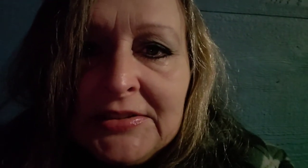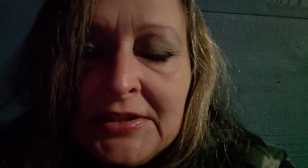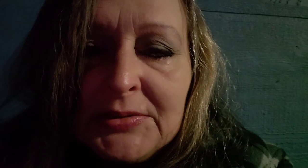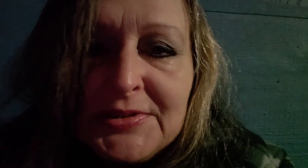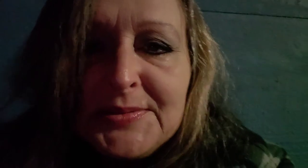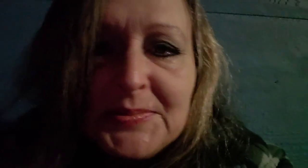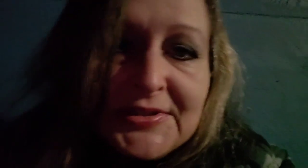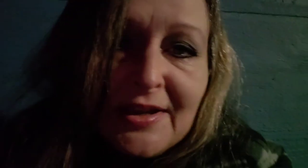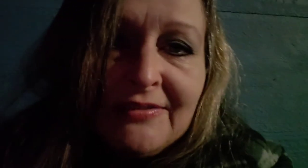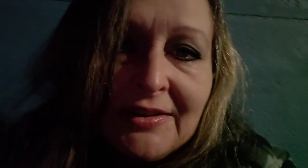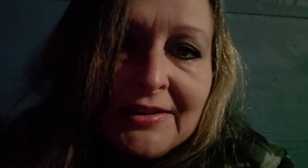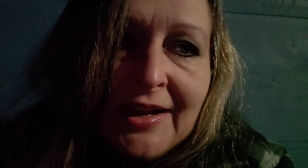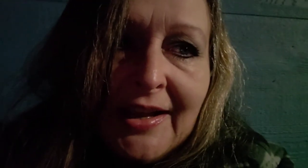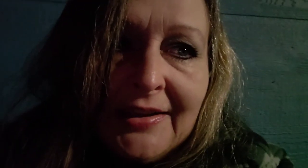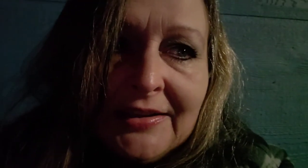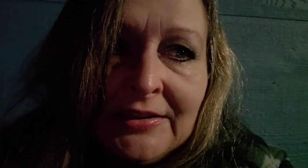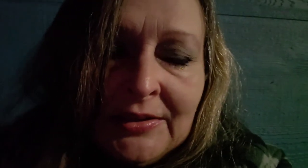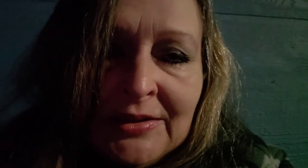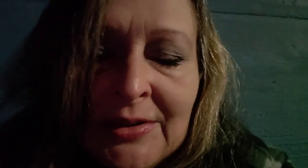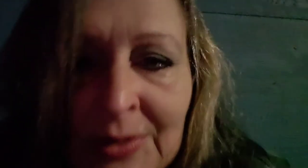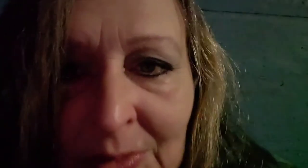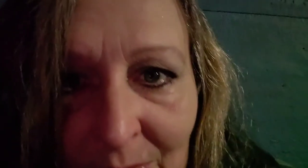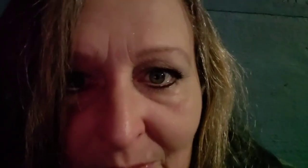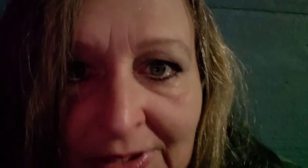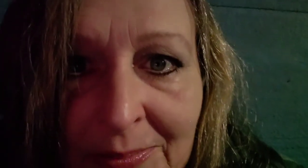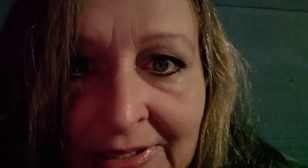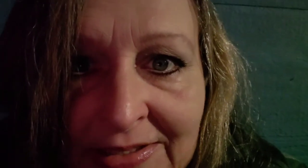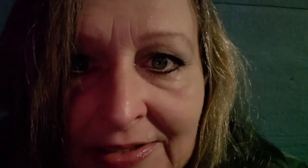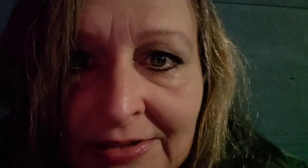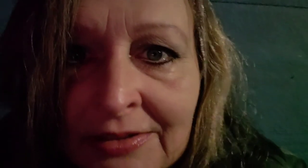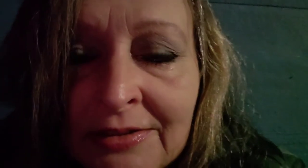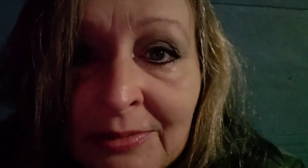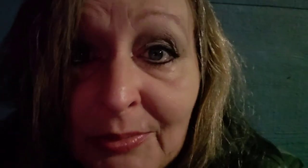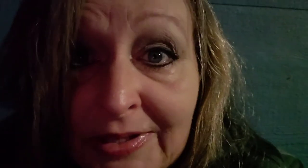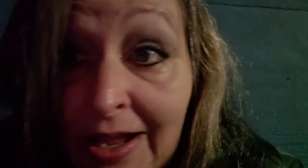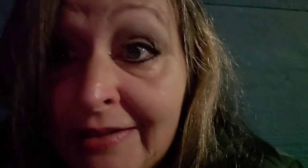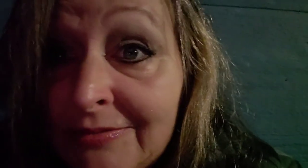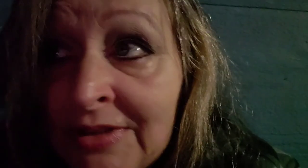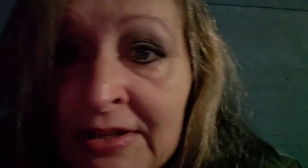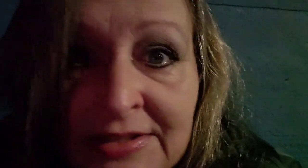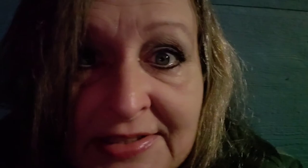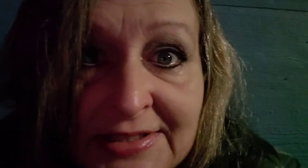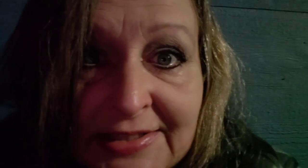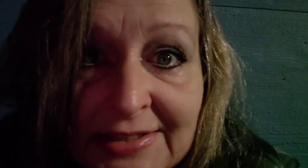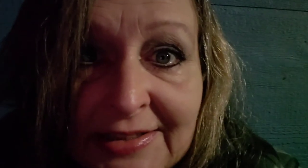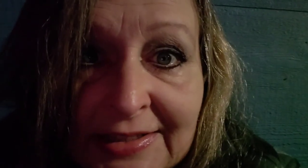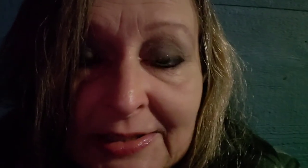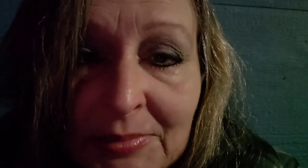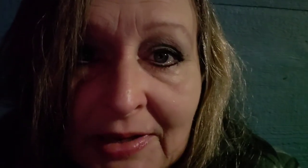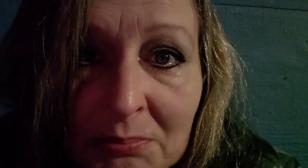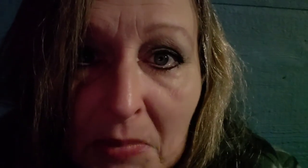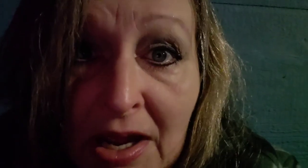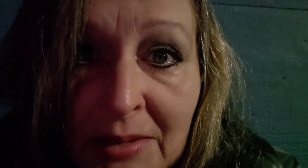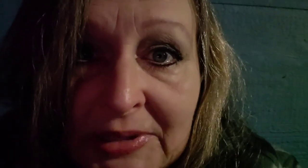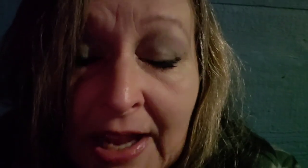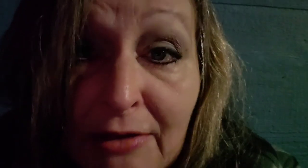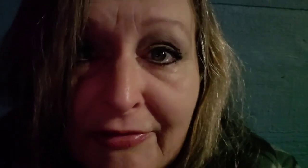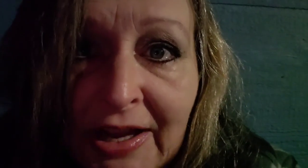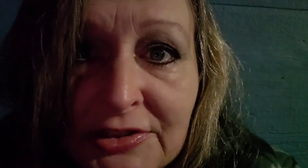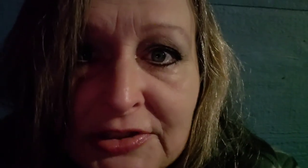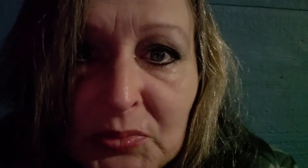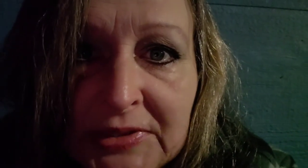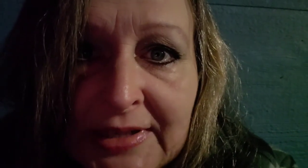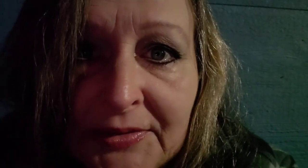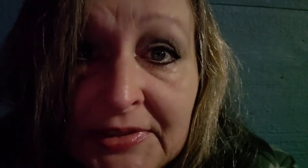Thanksgiving and Christmas? I've already had it. Well, my dear, sitting and thinking about Mom and